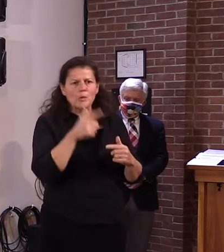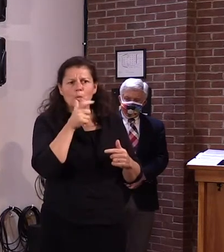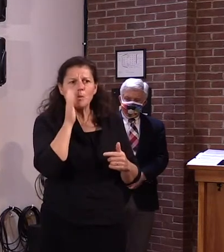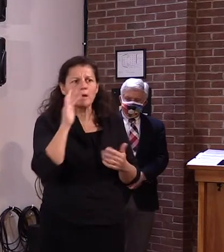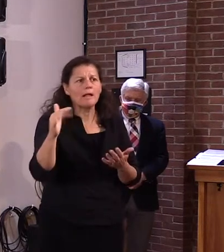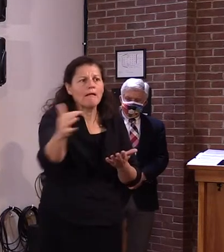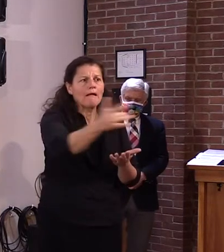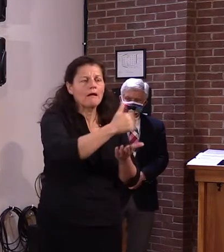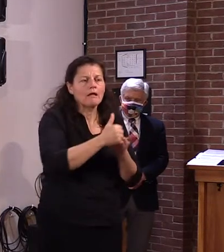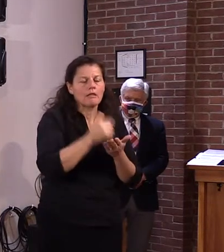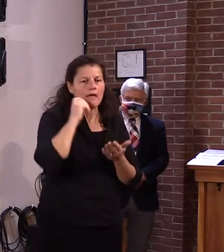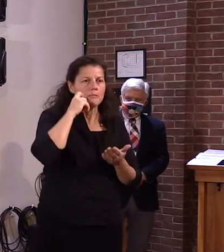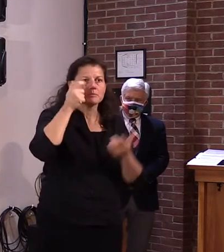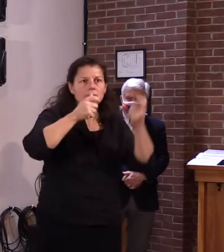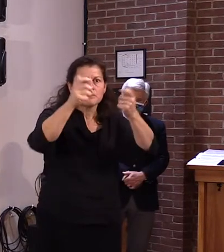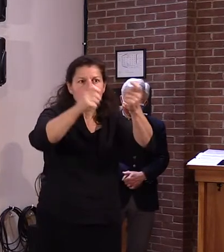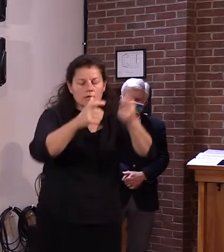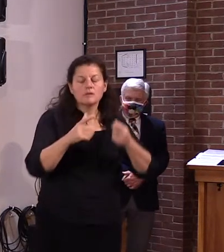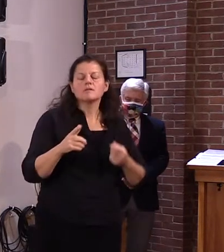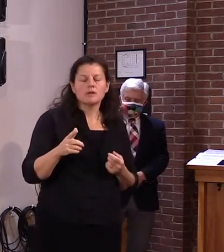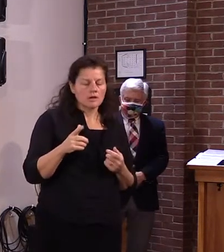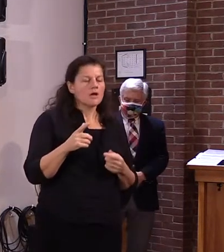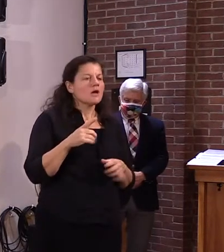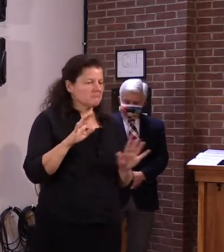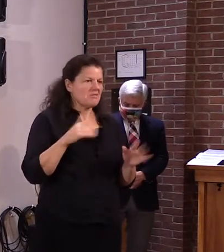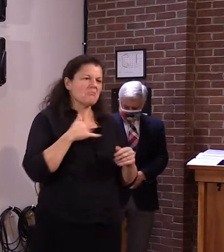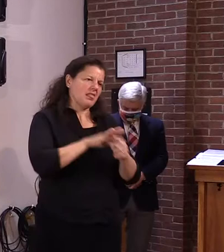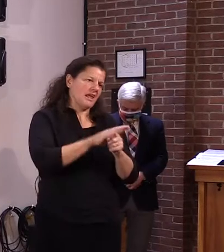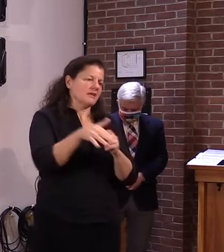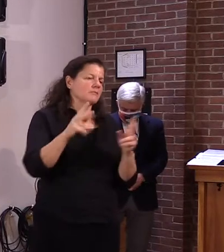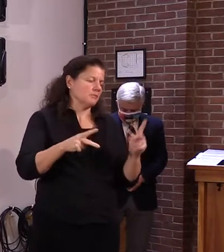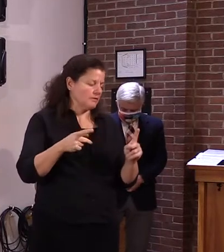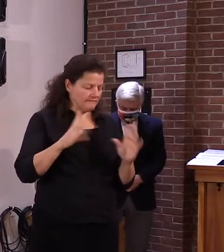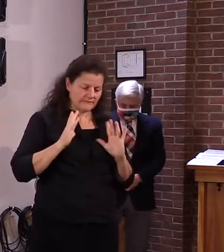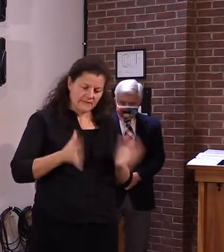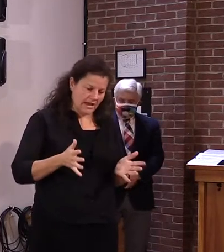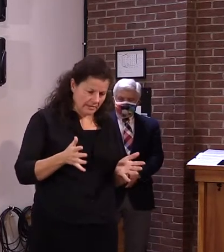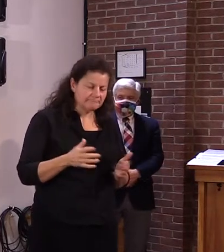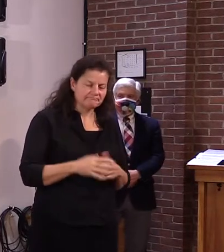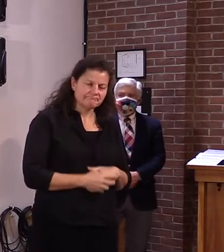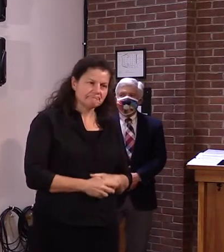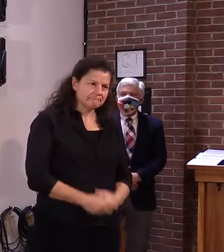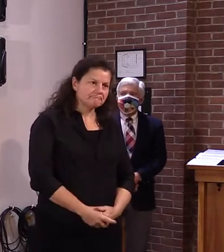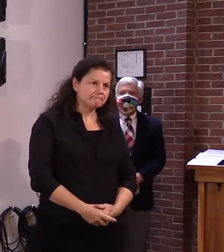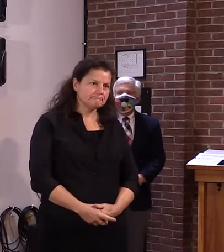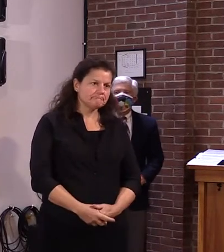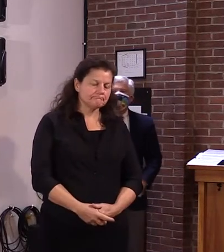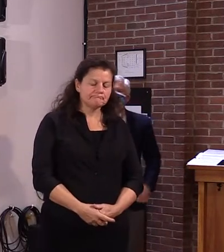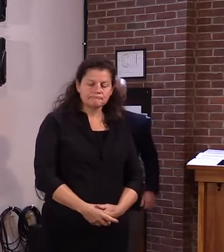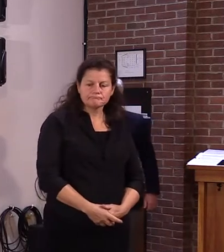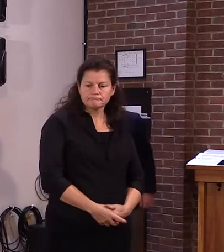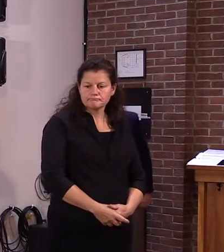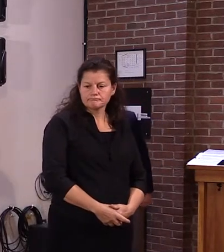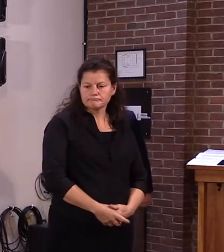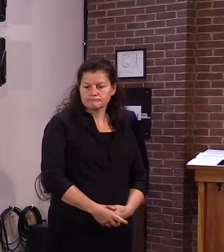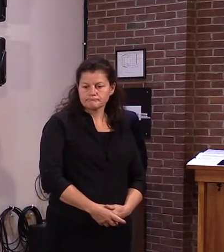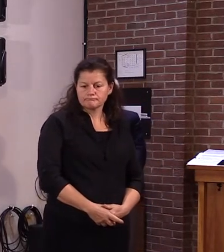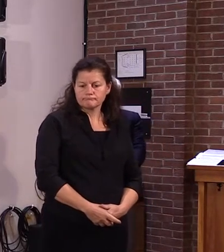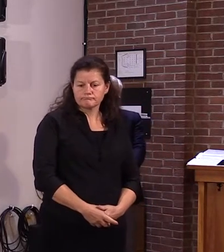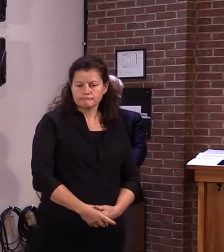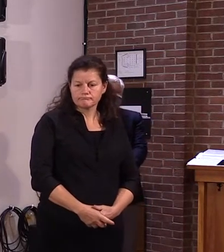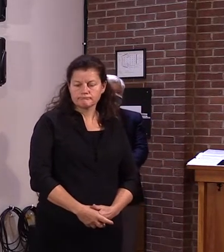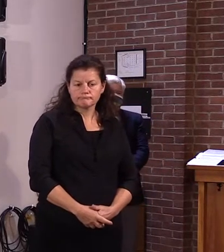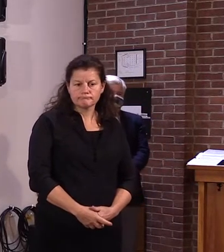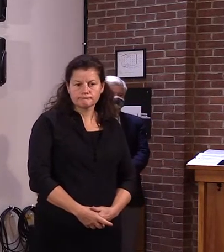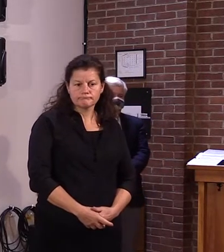And if there are, yes, that answers my question. Great. Thank you. Thank you. Okay. Yep, thank you